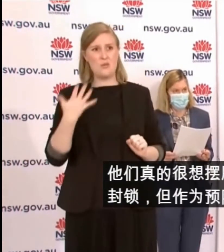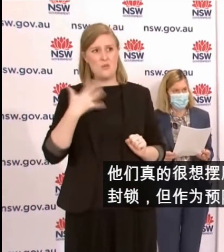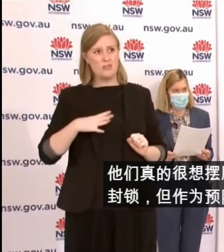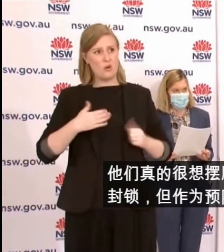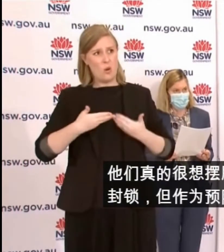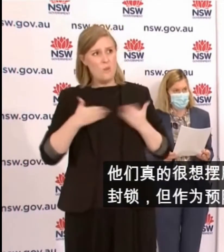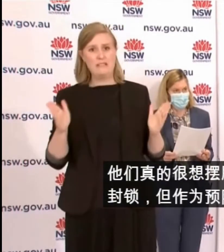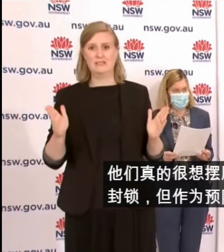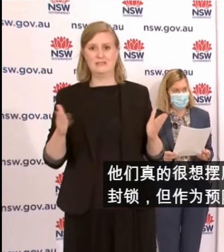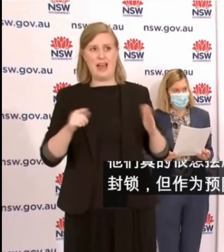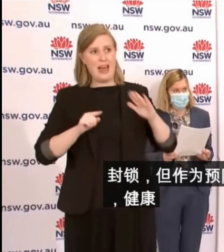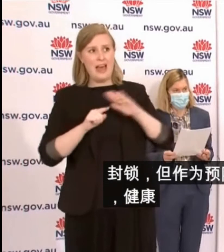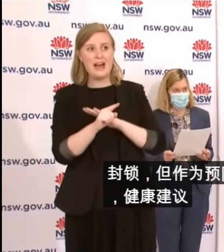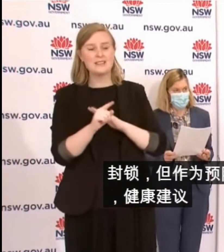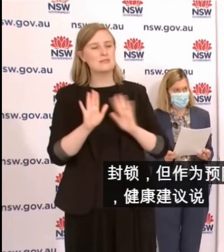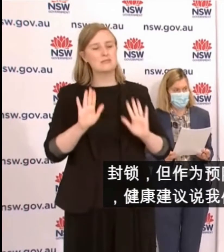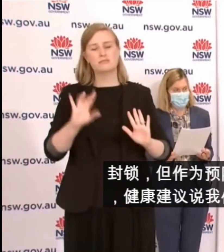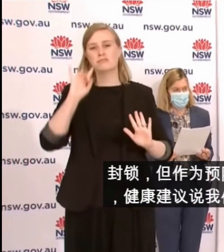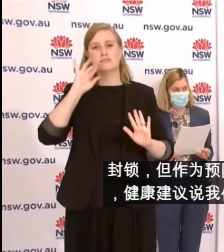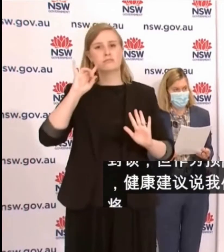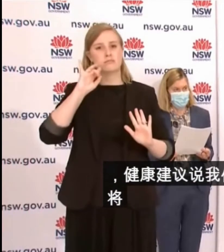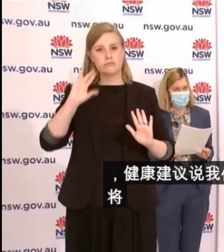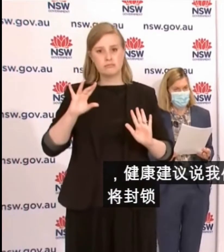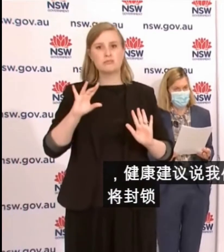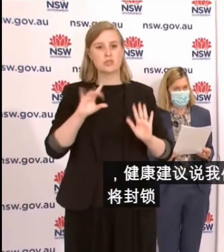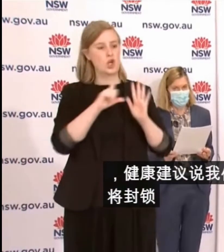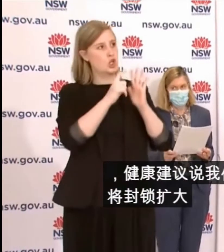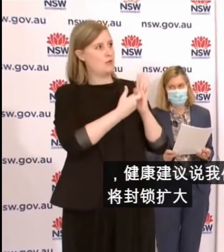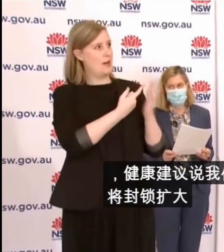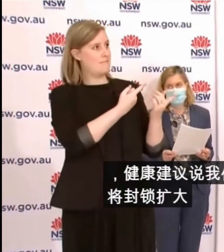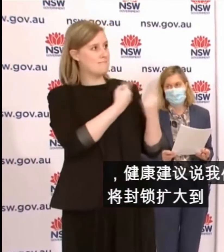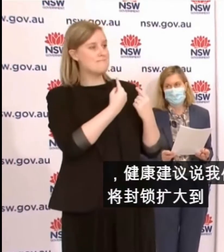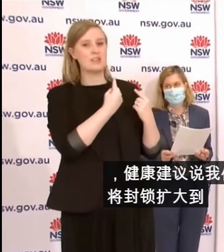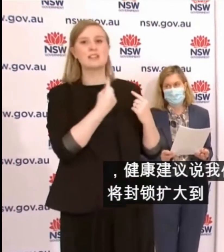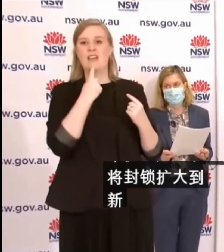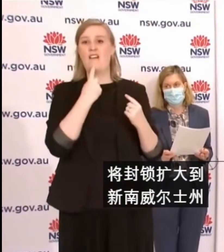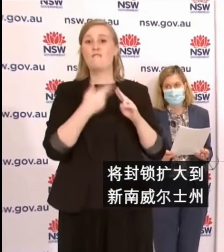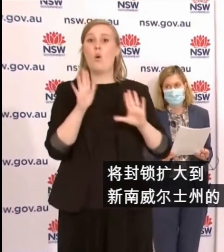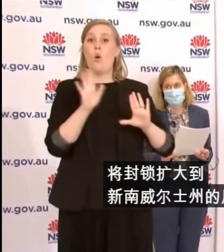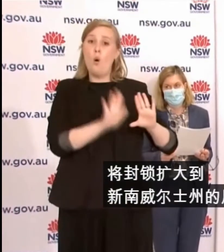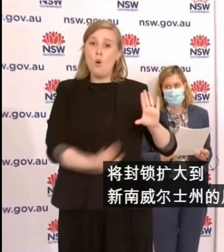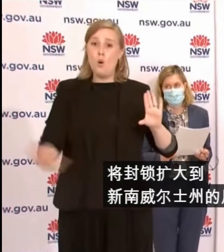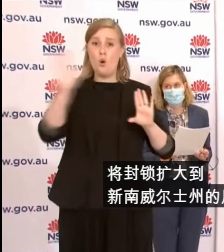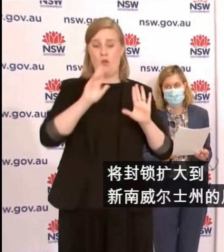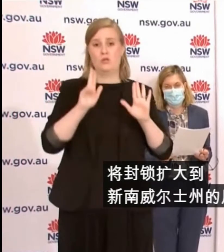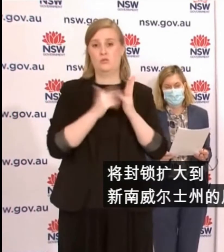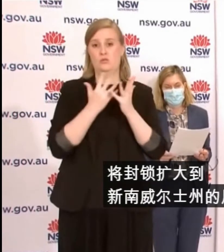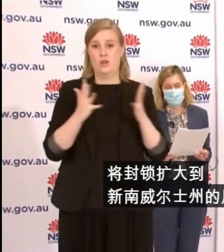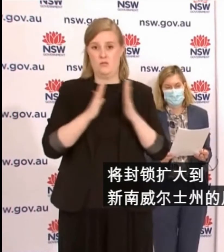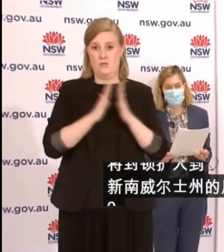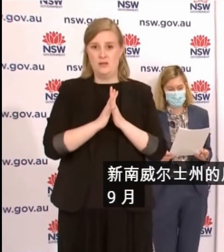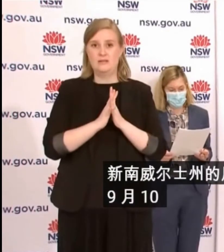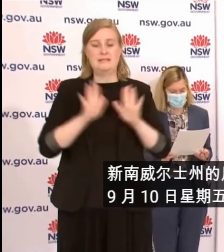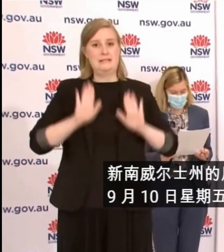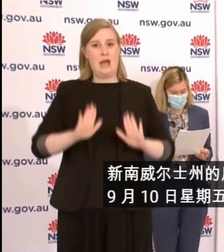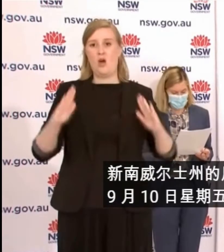as a precaution, the health advice says that we should extend the lockdown to all of regional New South Wales until midnight Friday